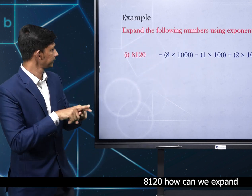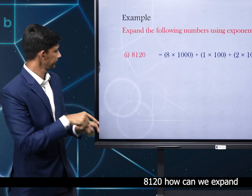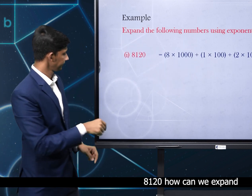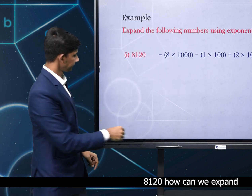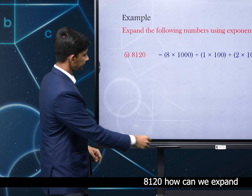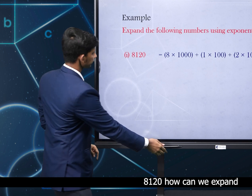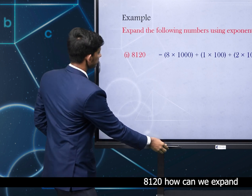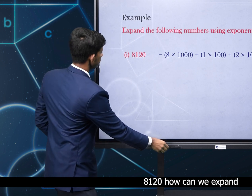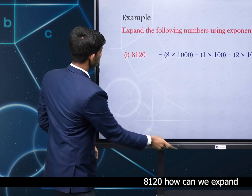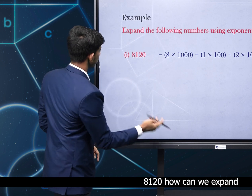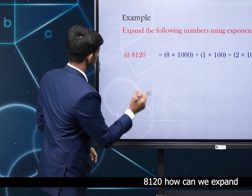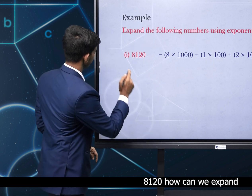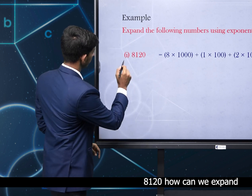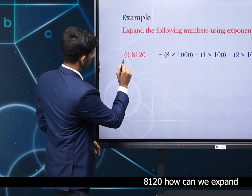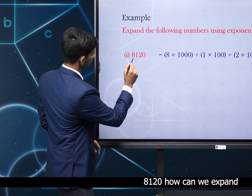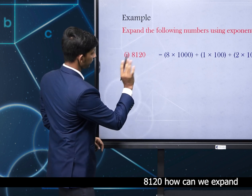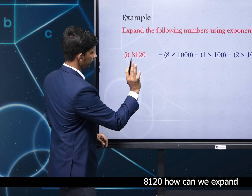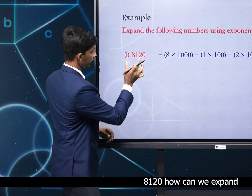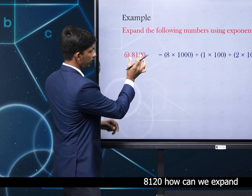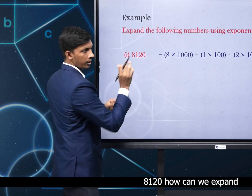8120. How can we expand?